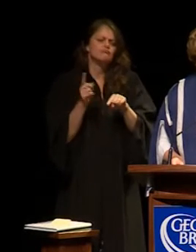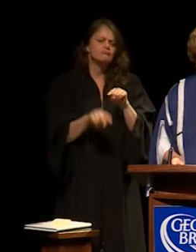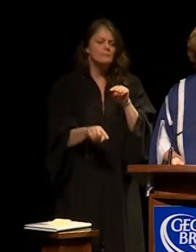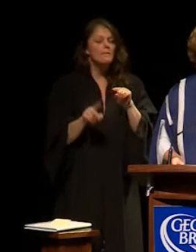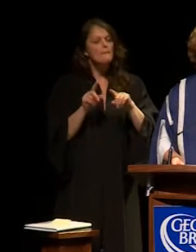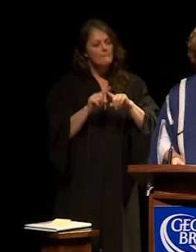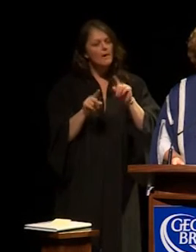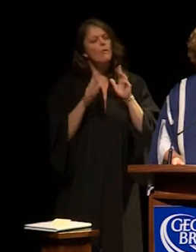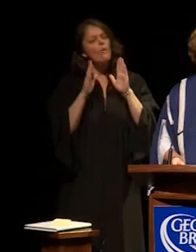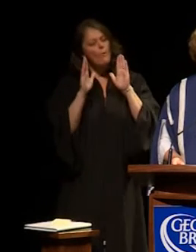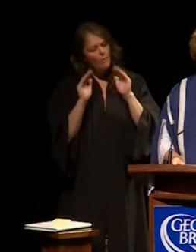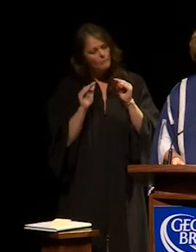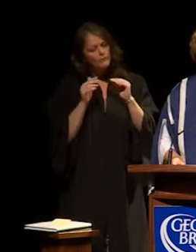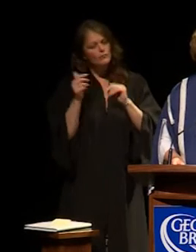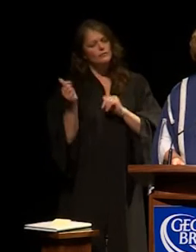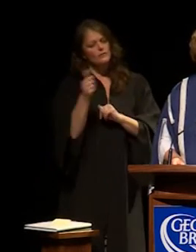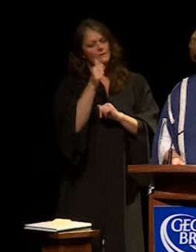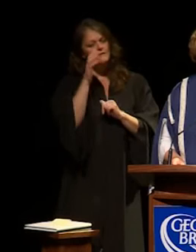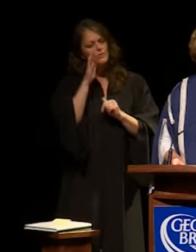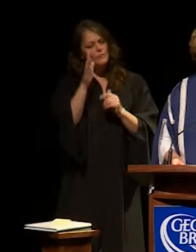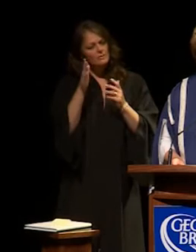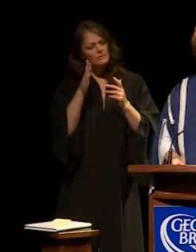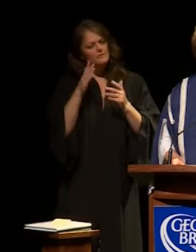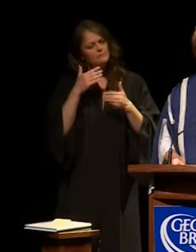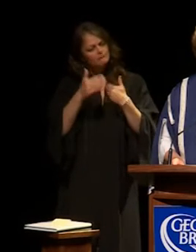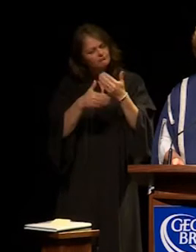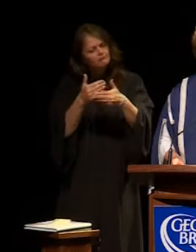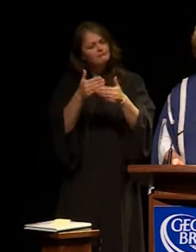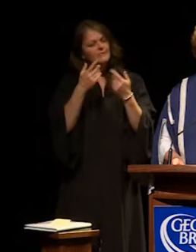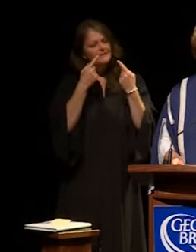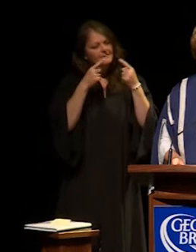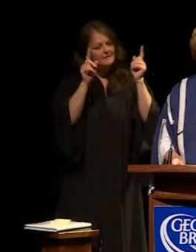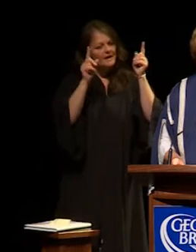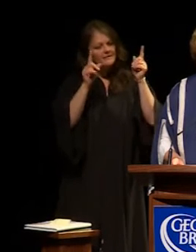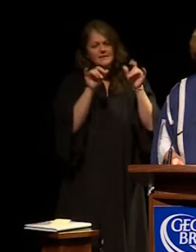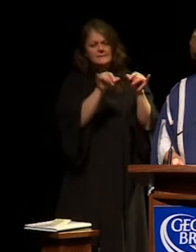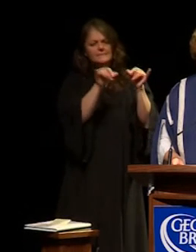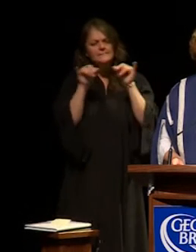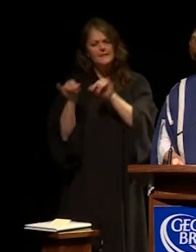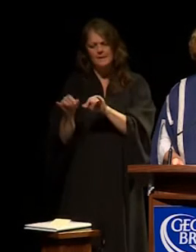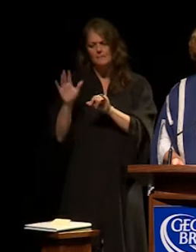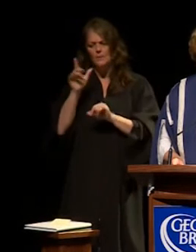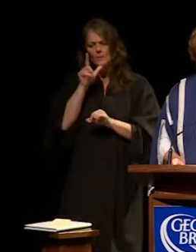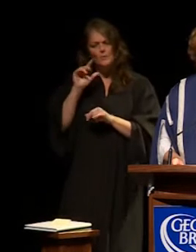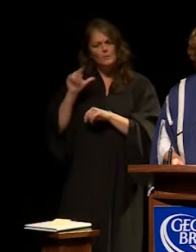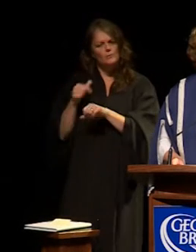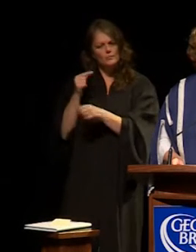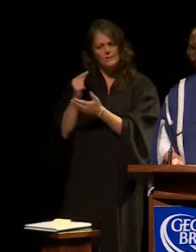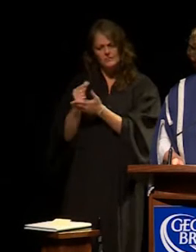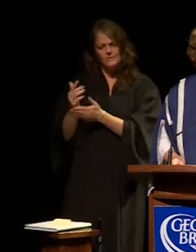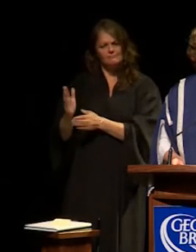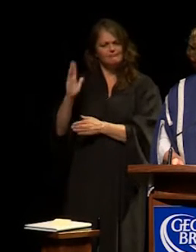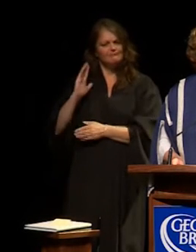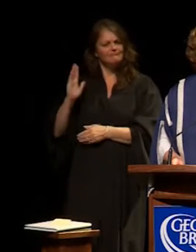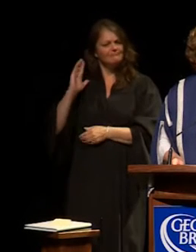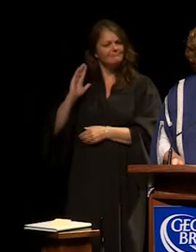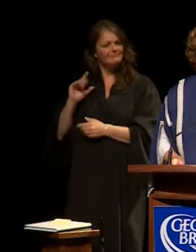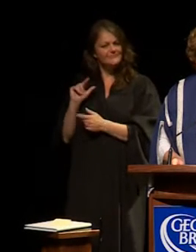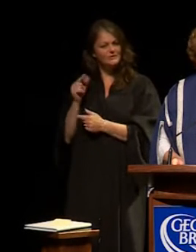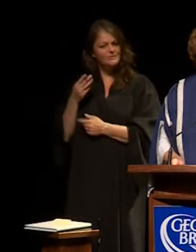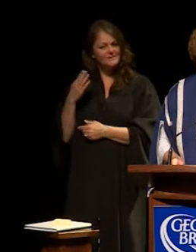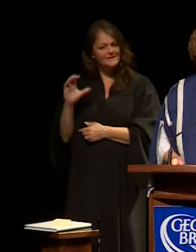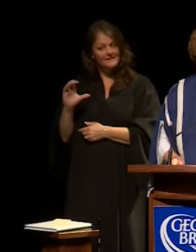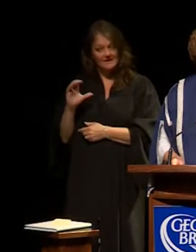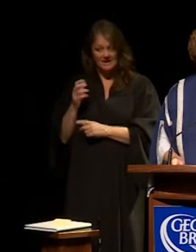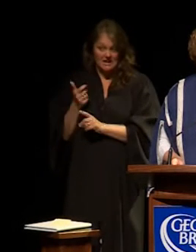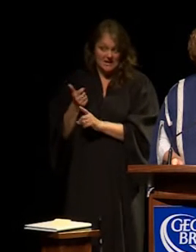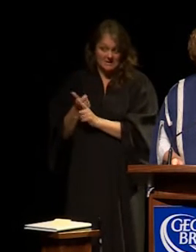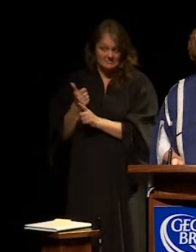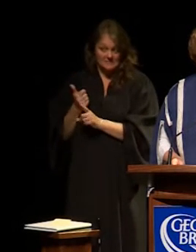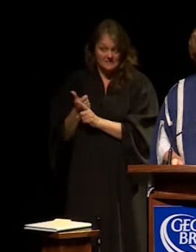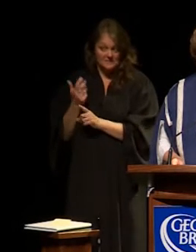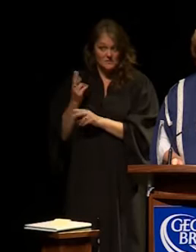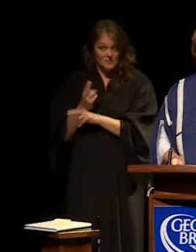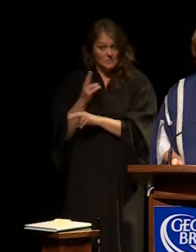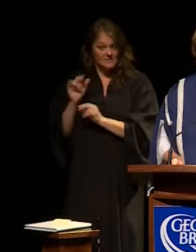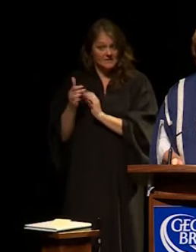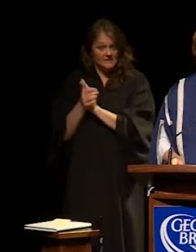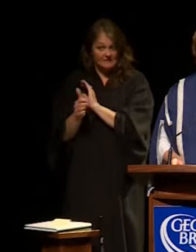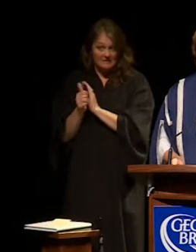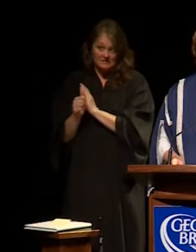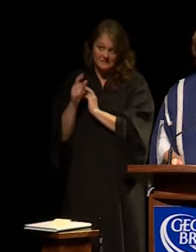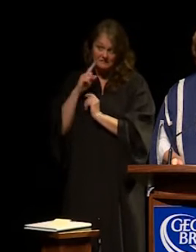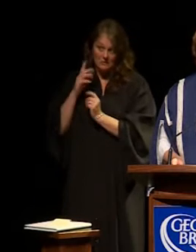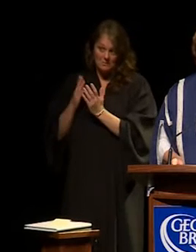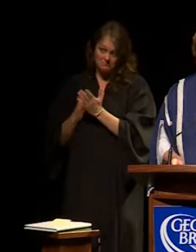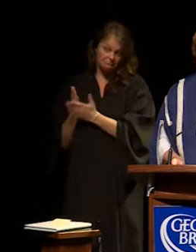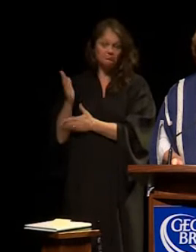success of fellow alumni who are using the skills they built at George Brown to blaze their own trails.